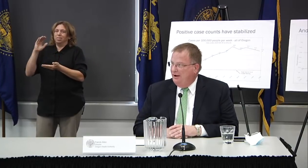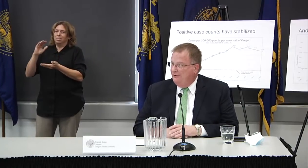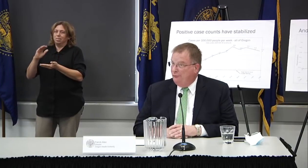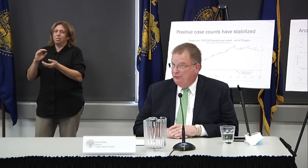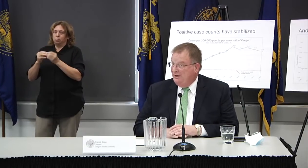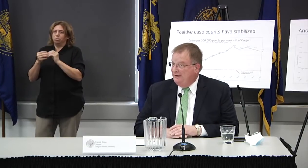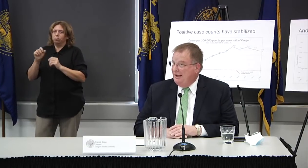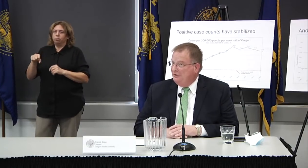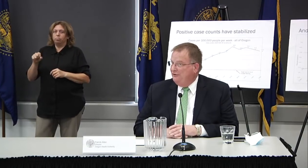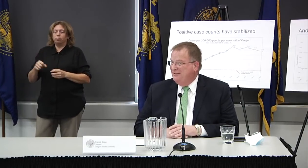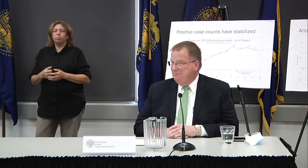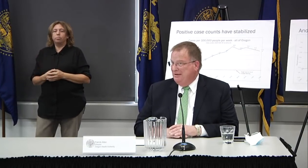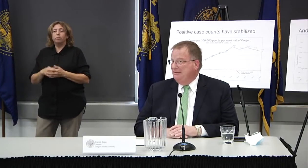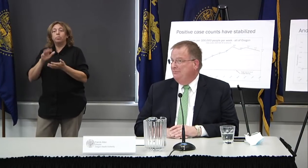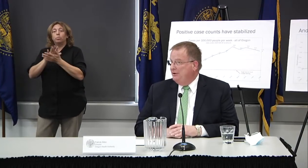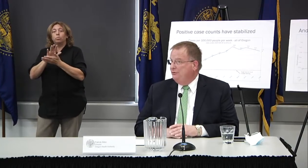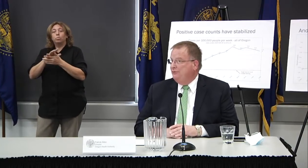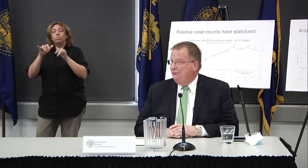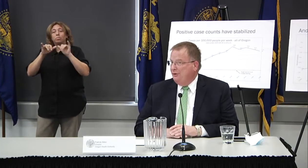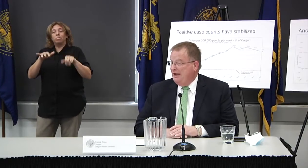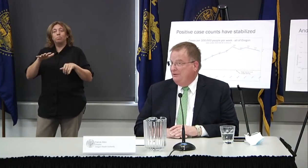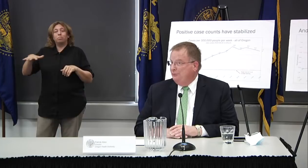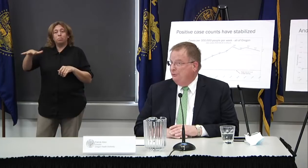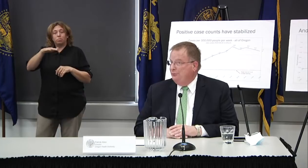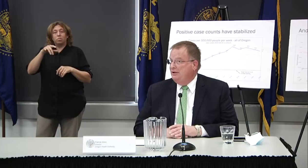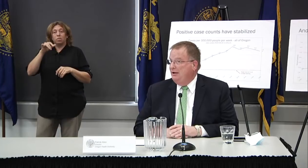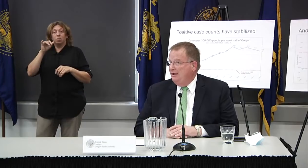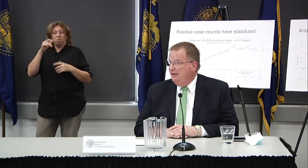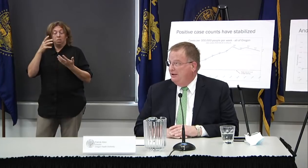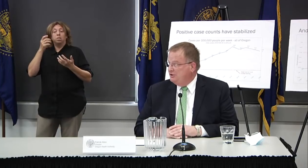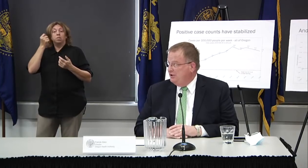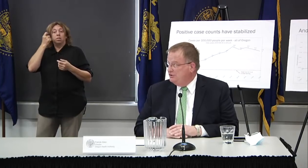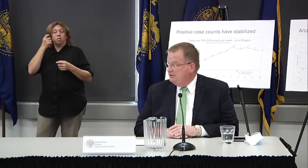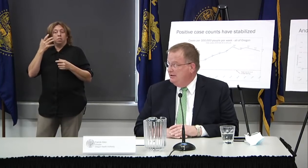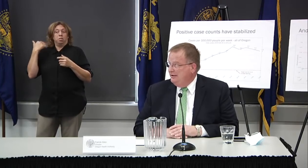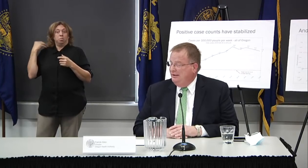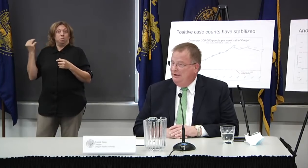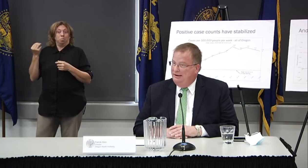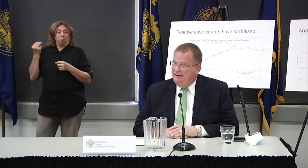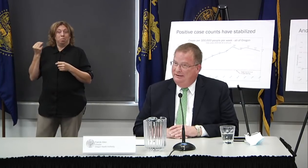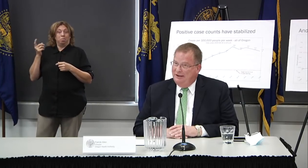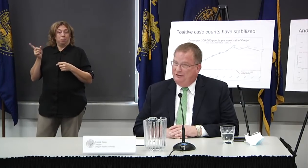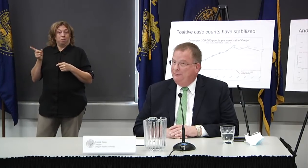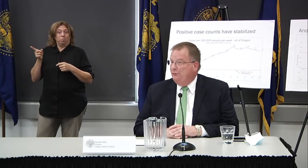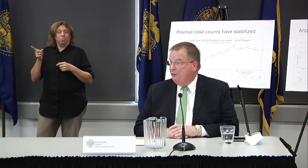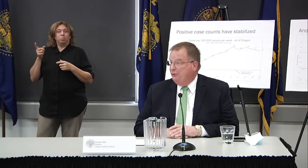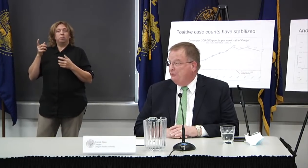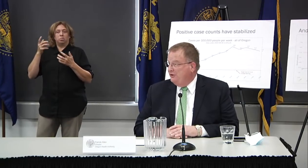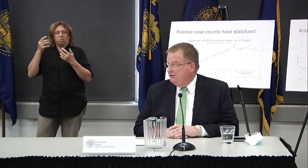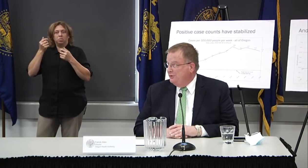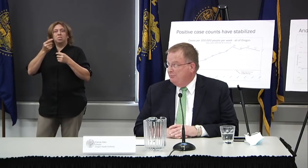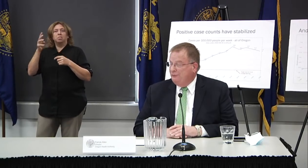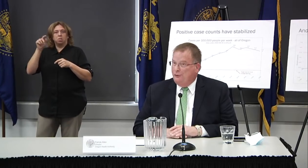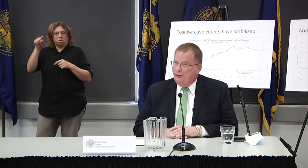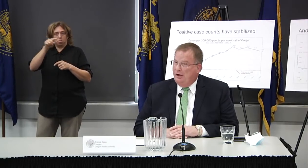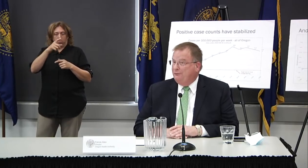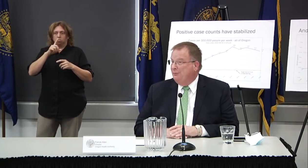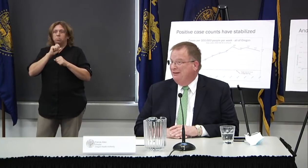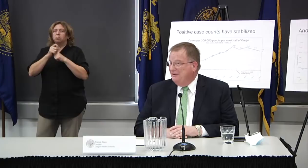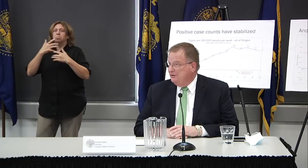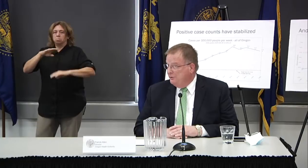have 14 counties that meet the metric for K through 3 education. That's up from 13 the week